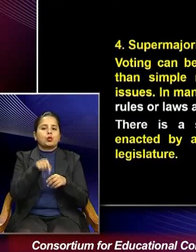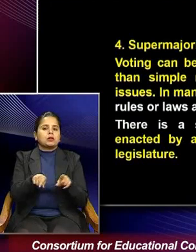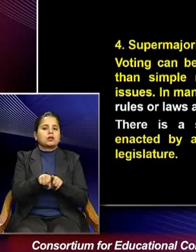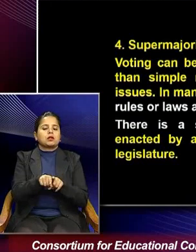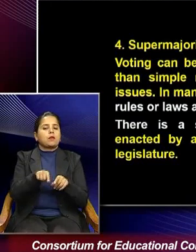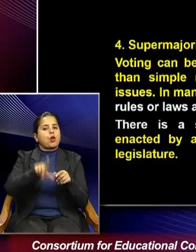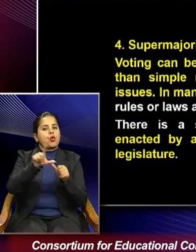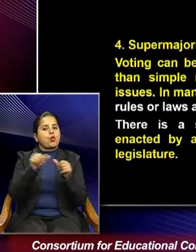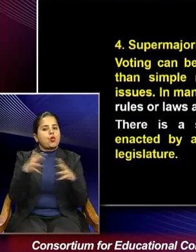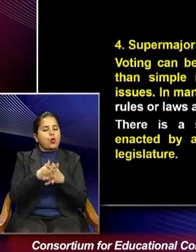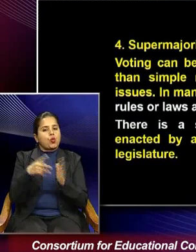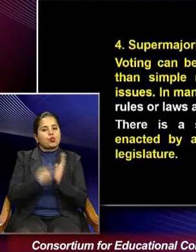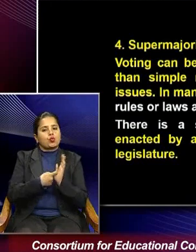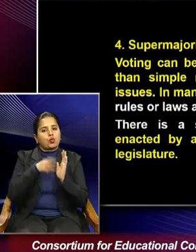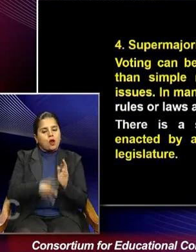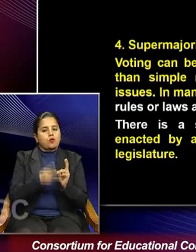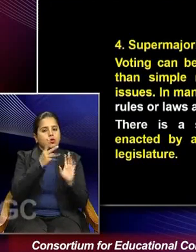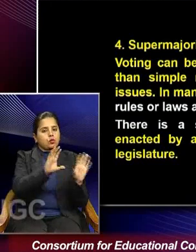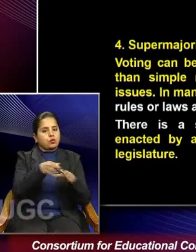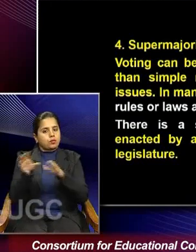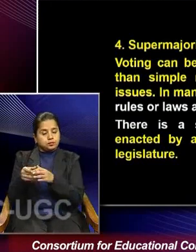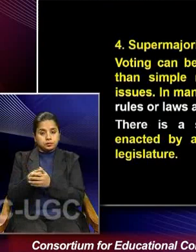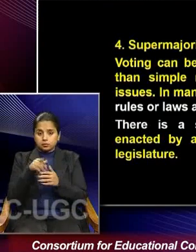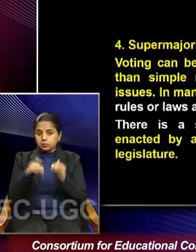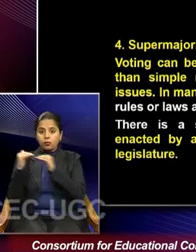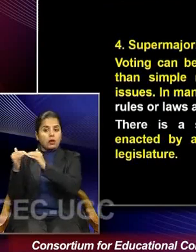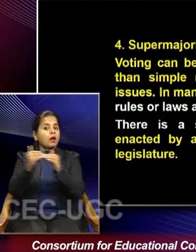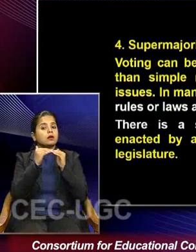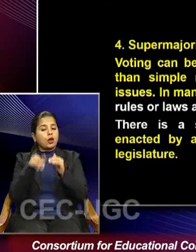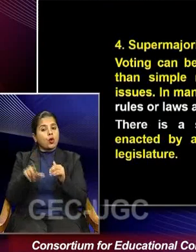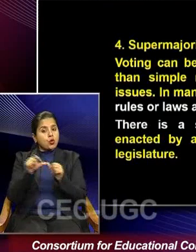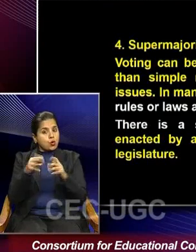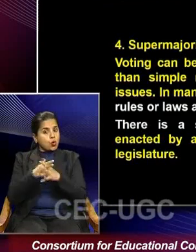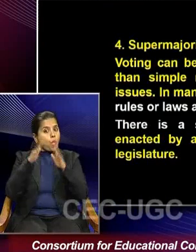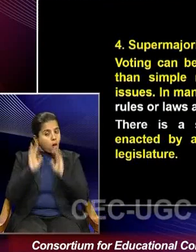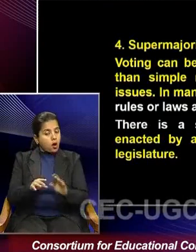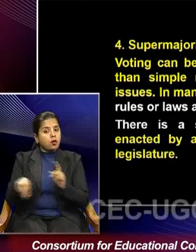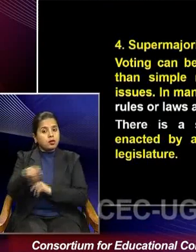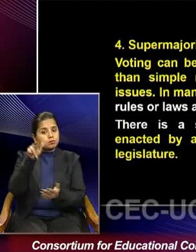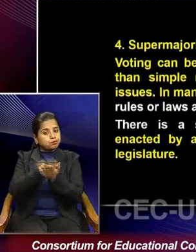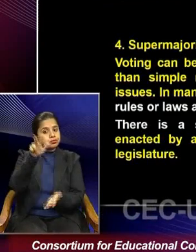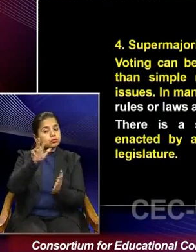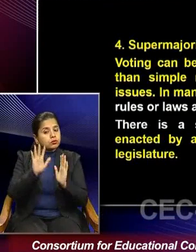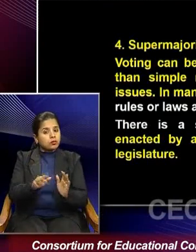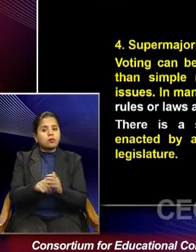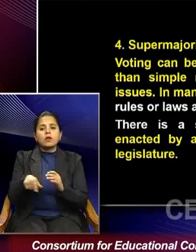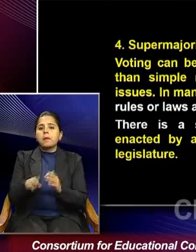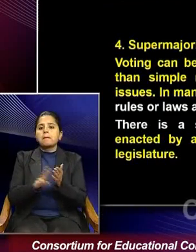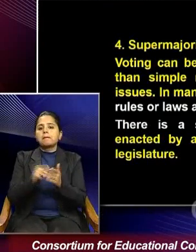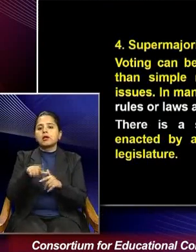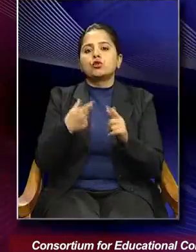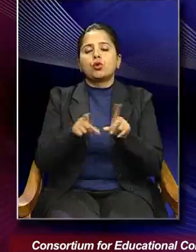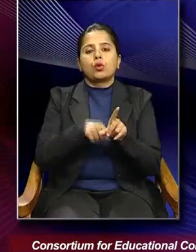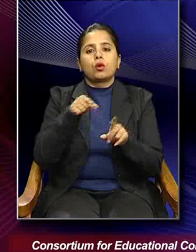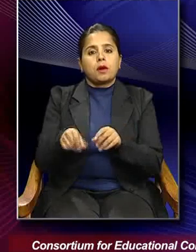and laws operating. There is a standard set of laws which are enacted by a majority vote